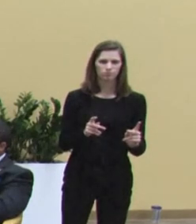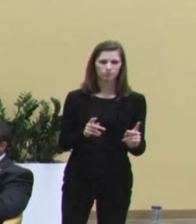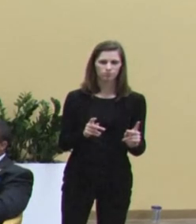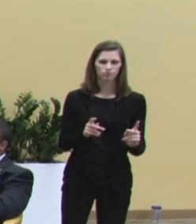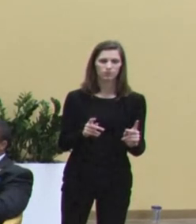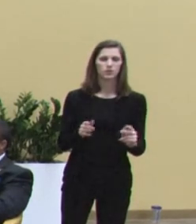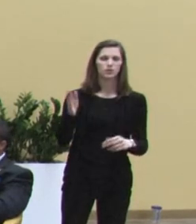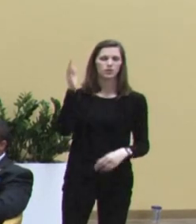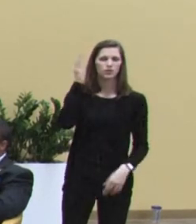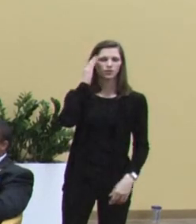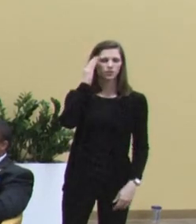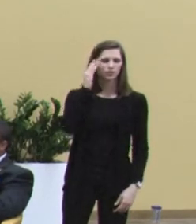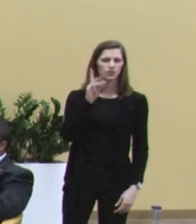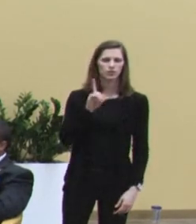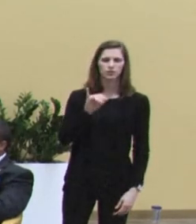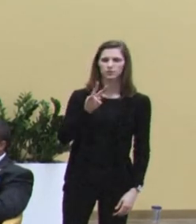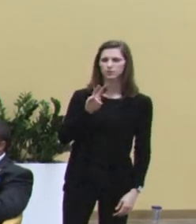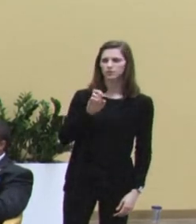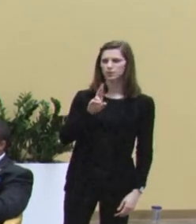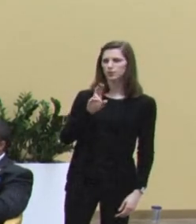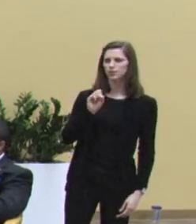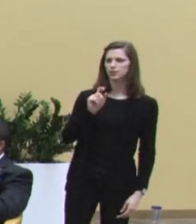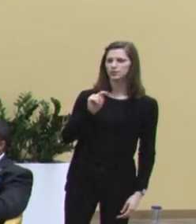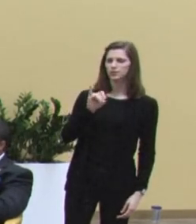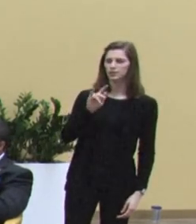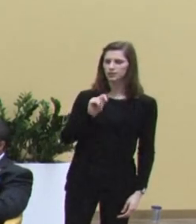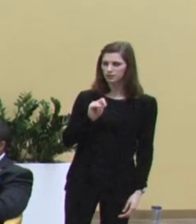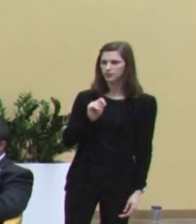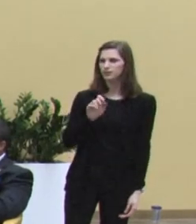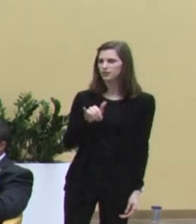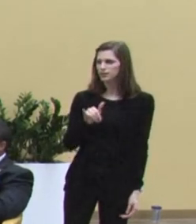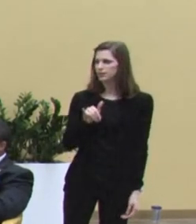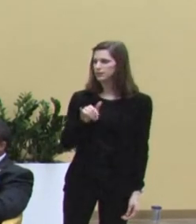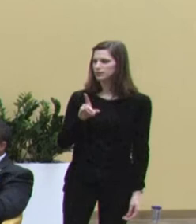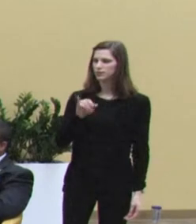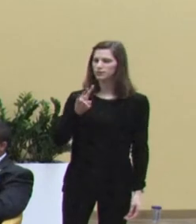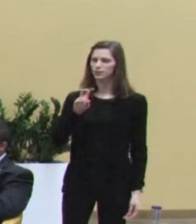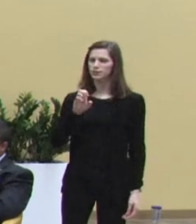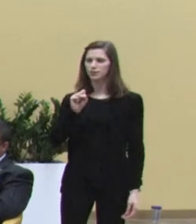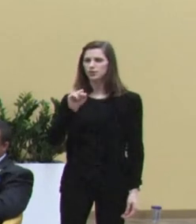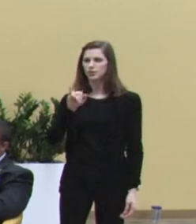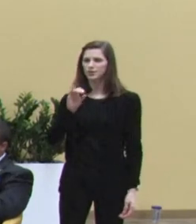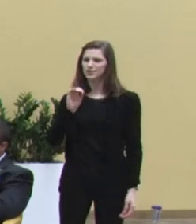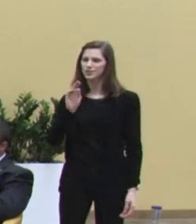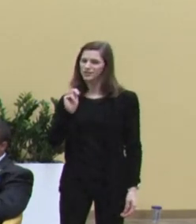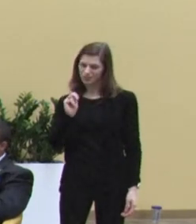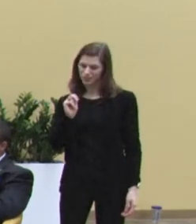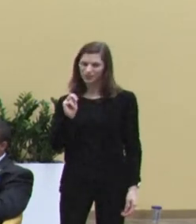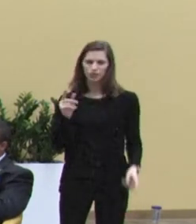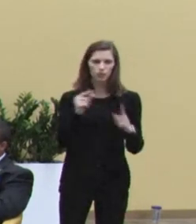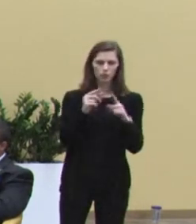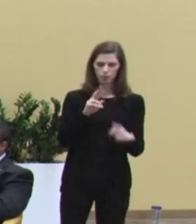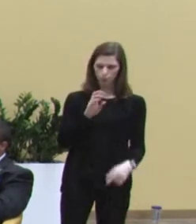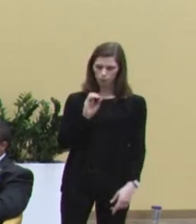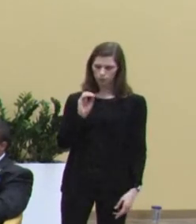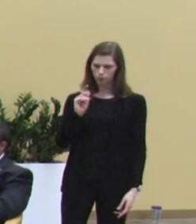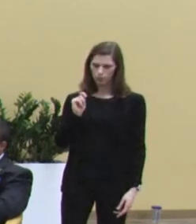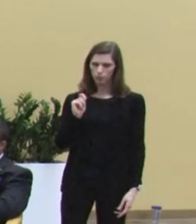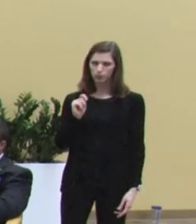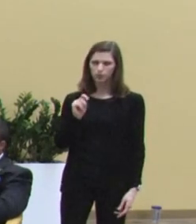word. I'm a word person, and so I study stupid stuff like that, right? But you can get thrown off